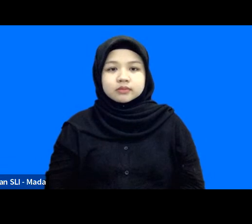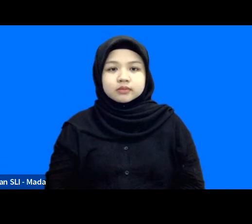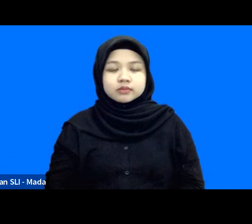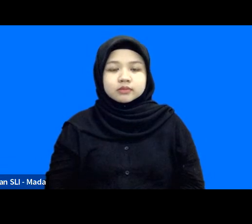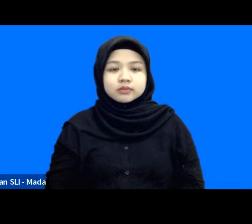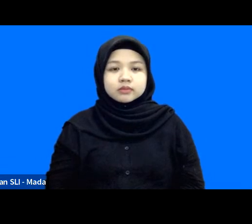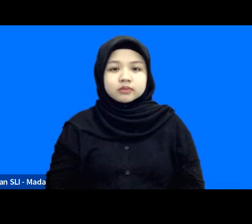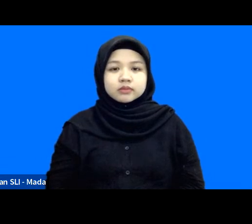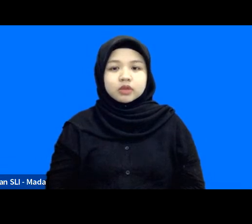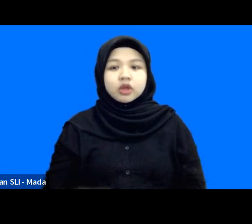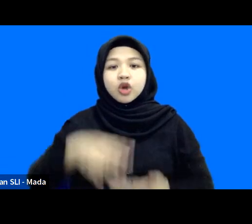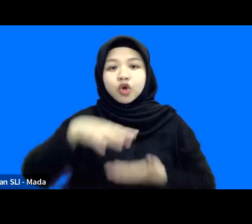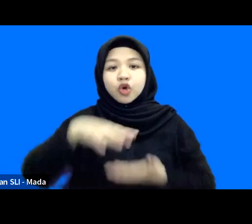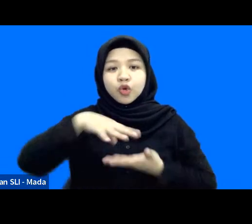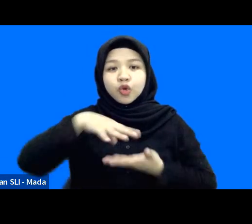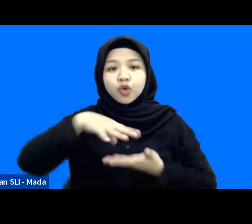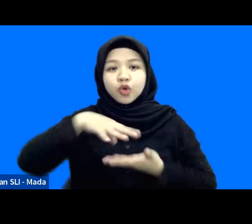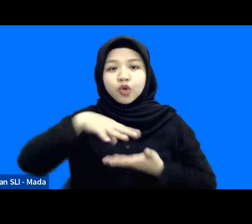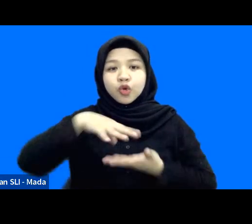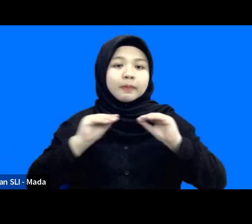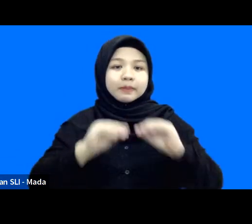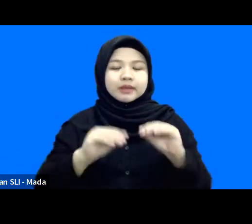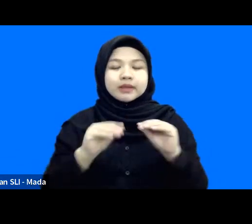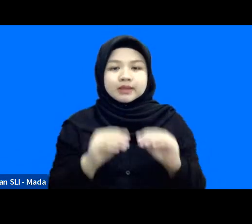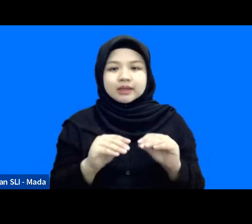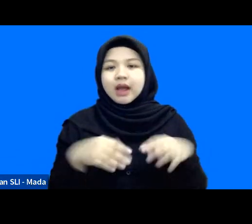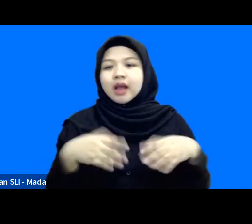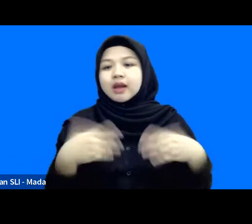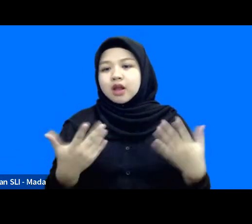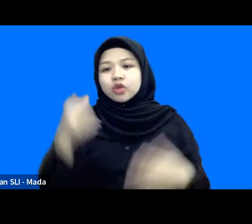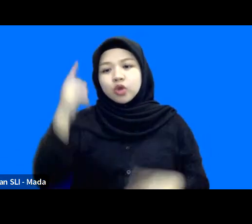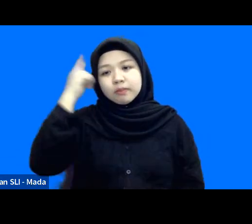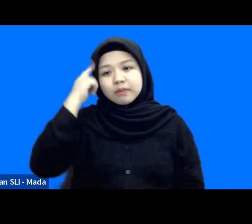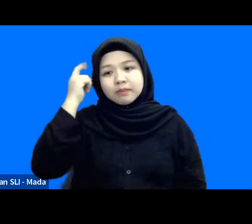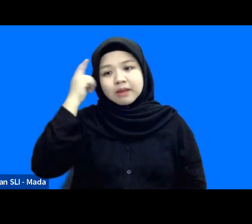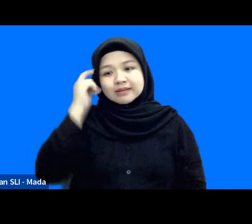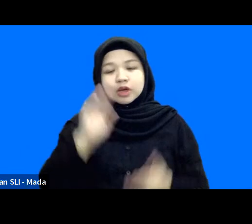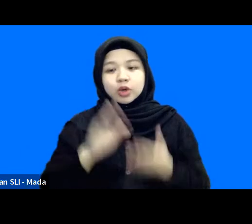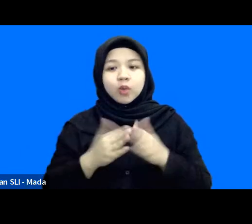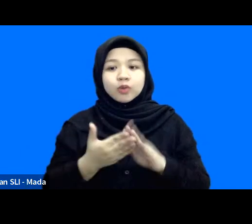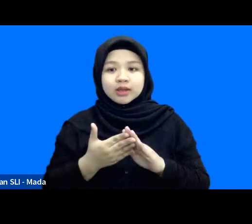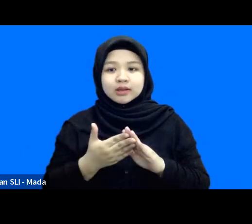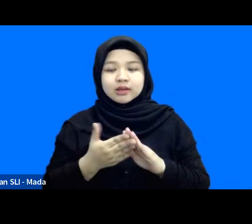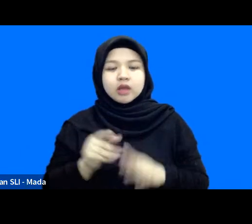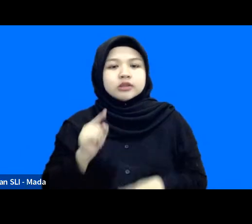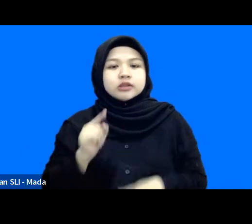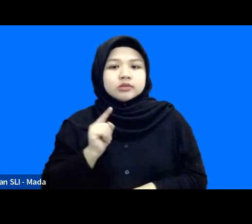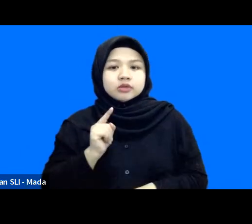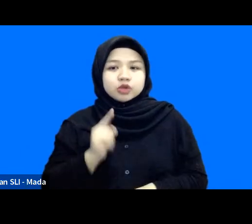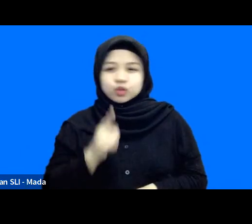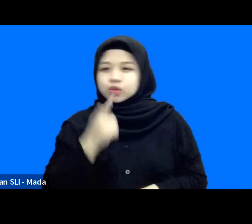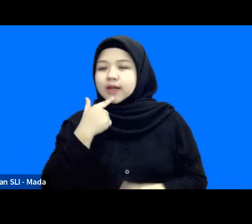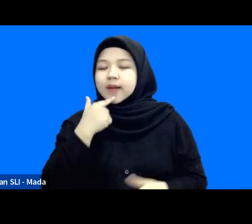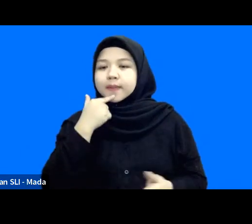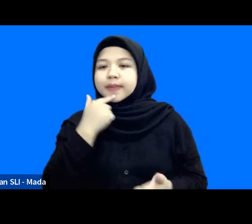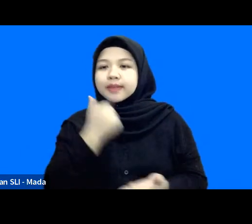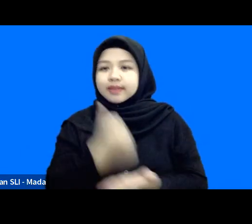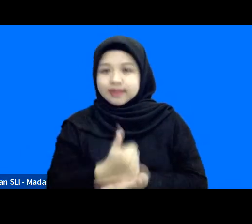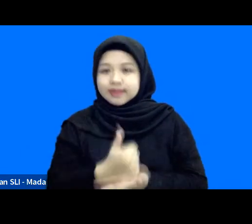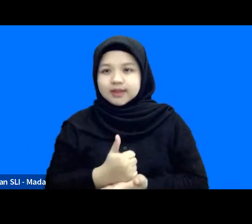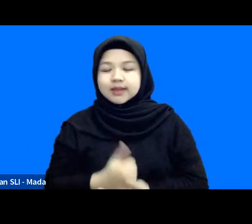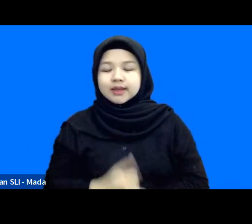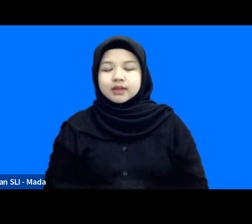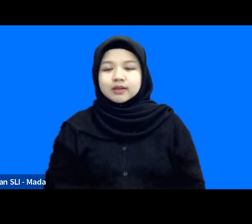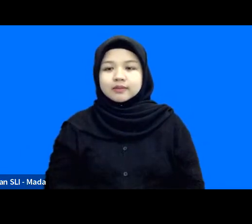to be very valuable during the pandemic, community-based learning. So I would also go